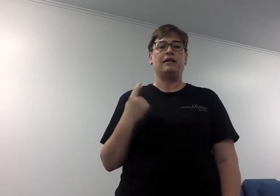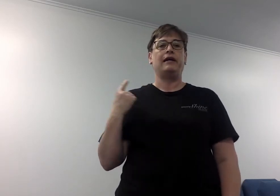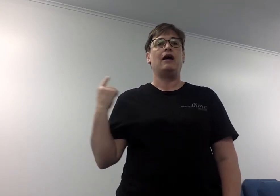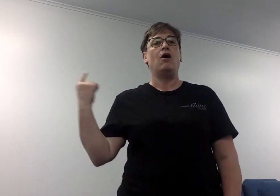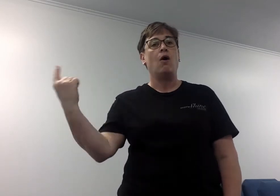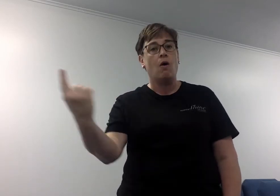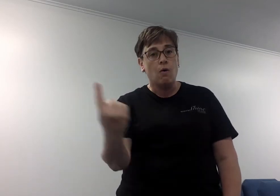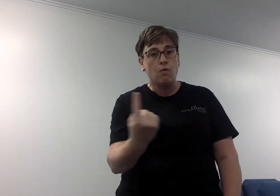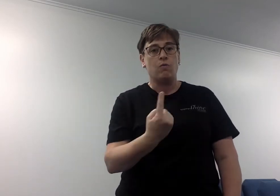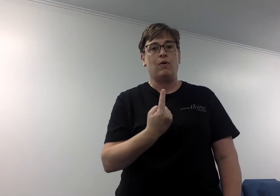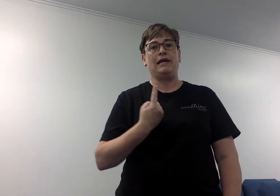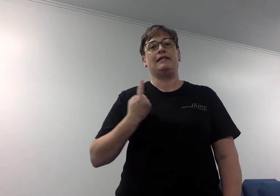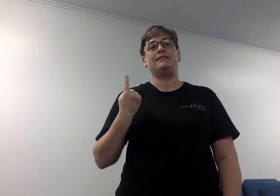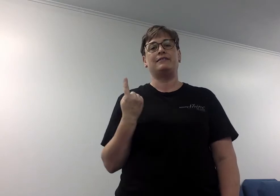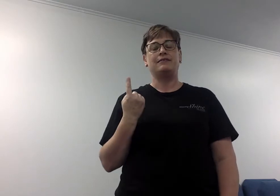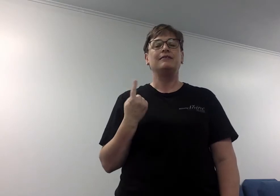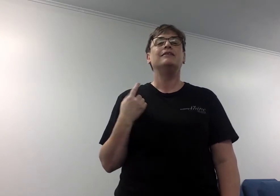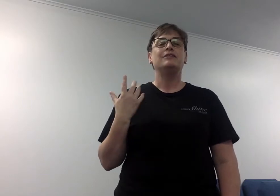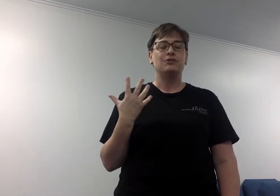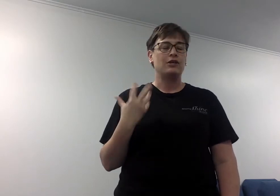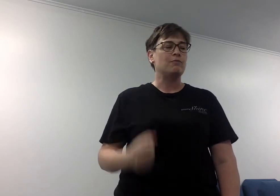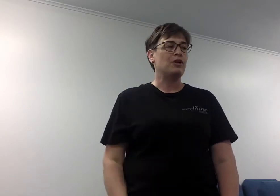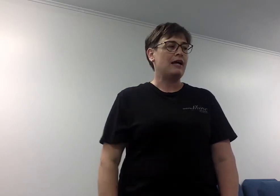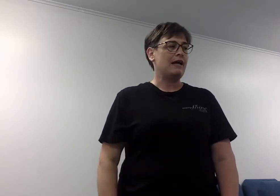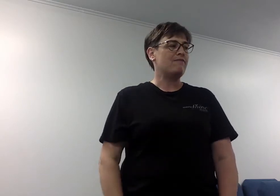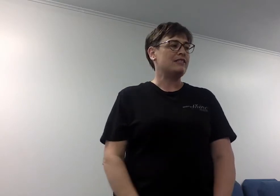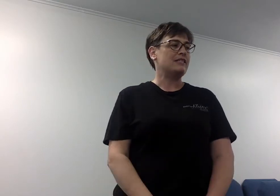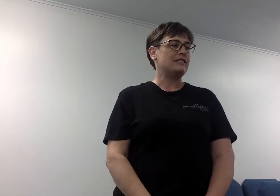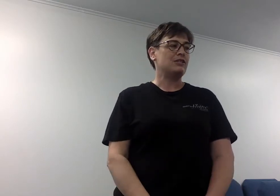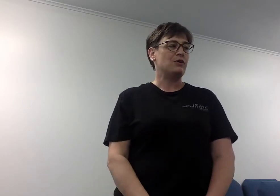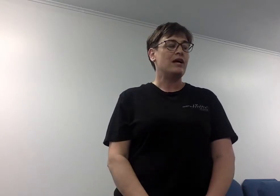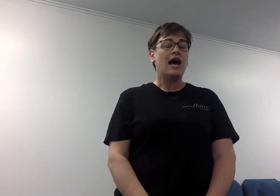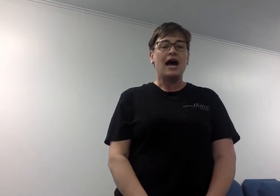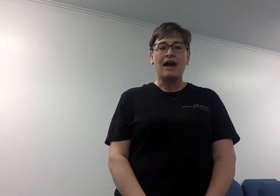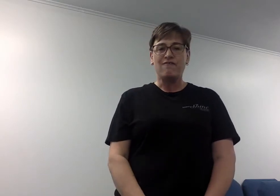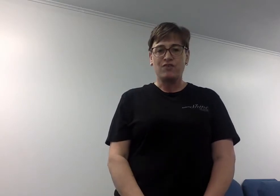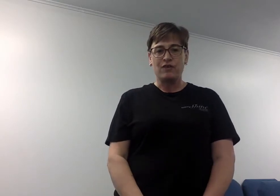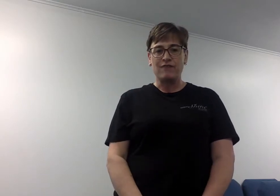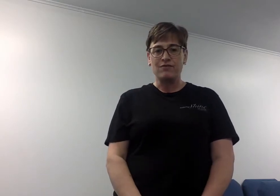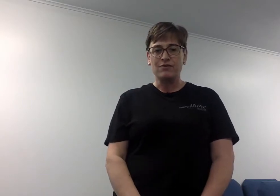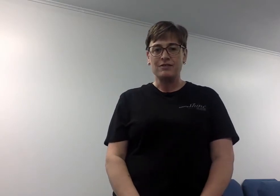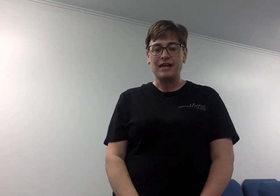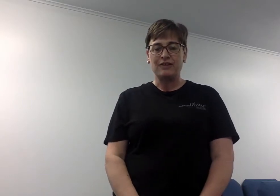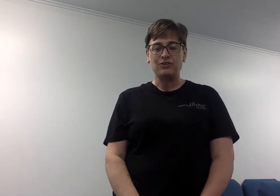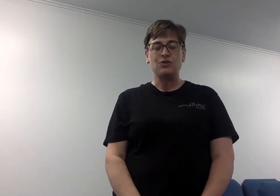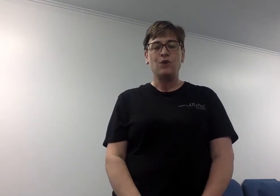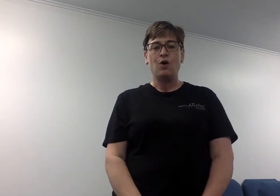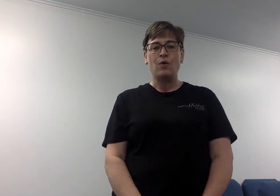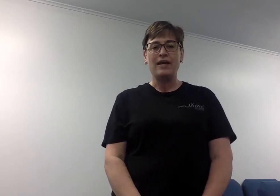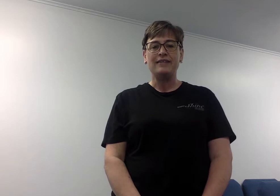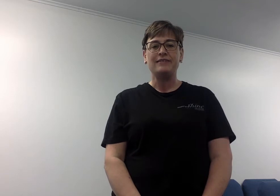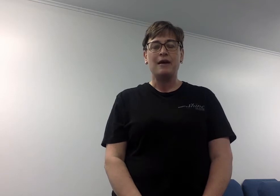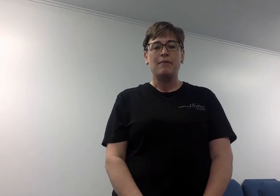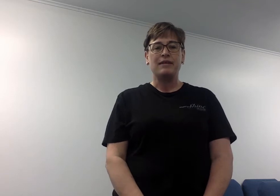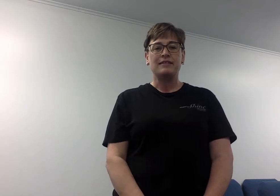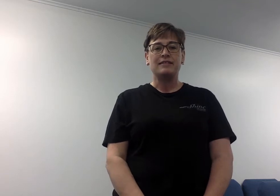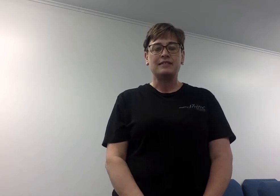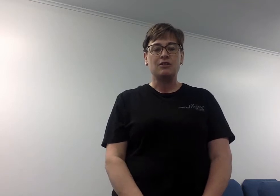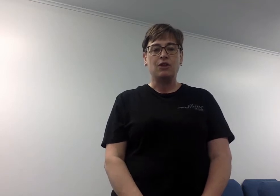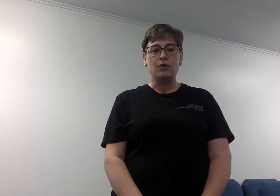I always. So you can put a lot of emphasis into it. I have forever next to always because it's close